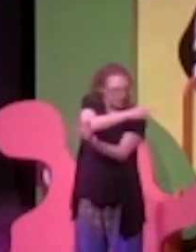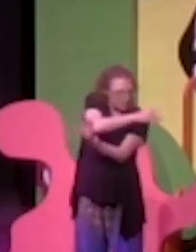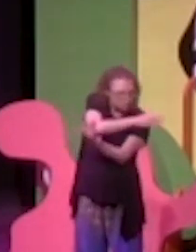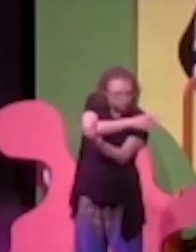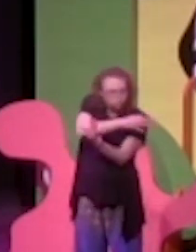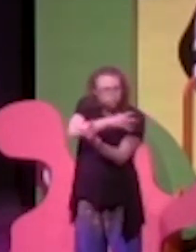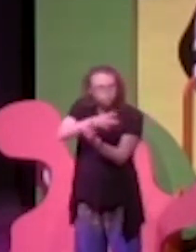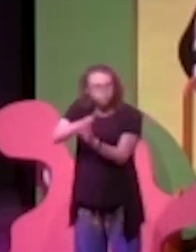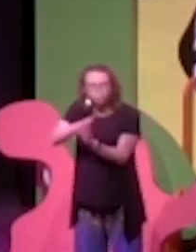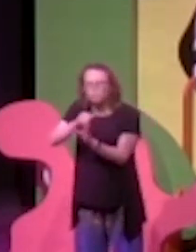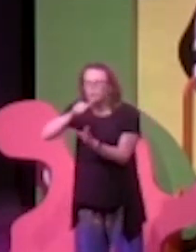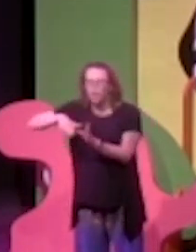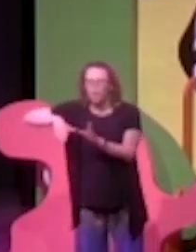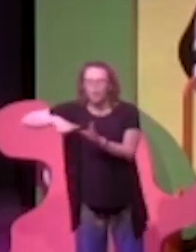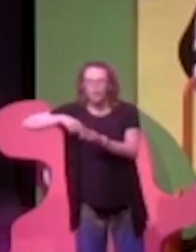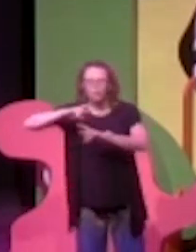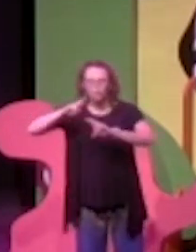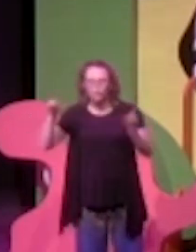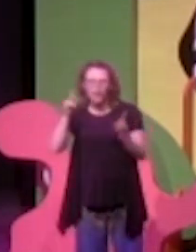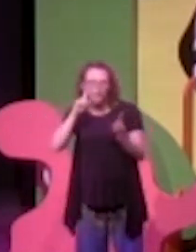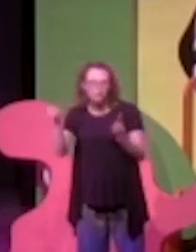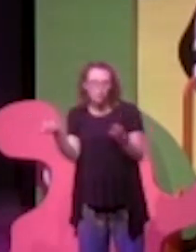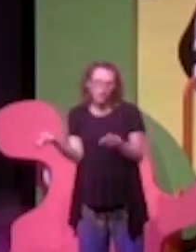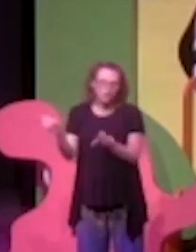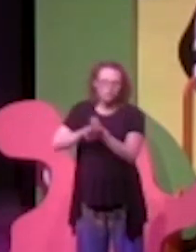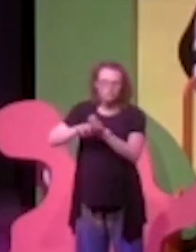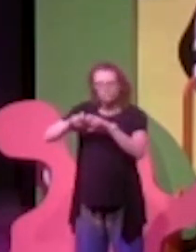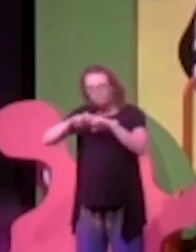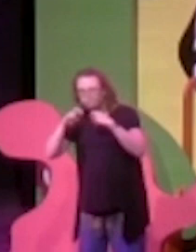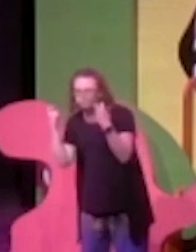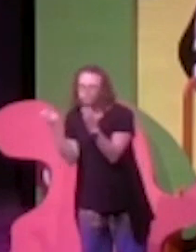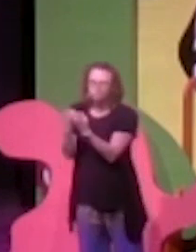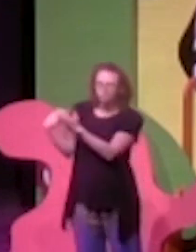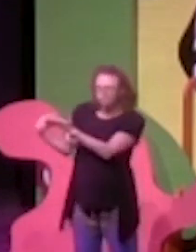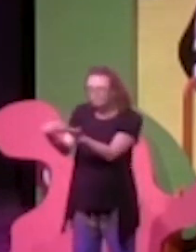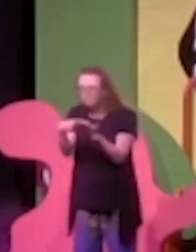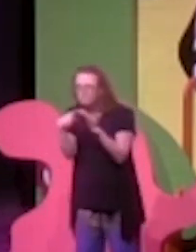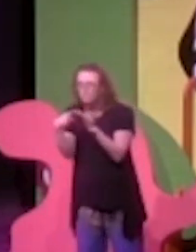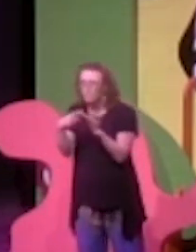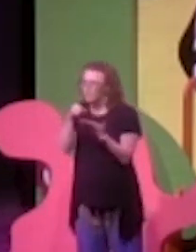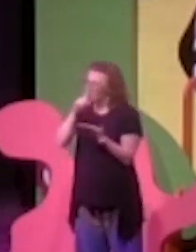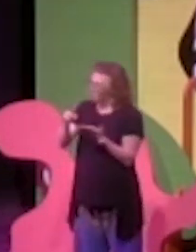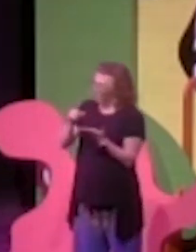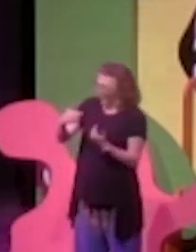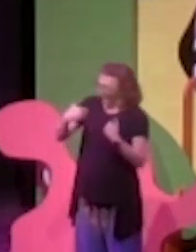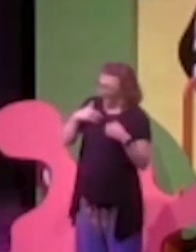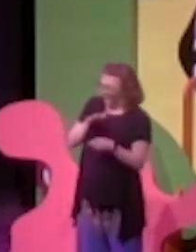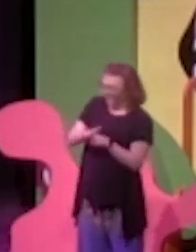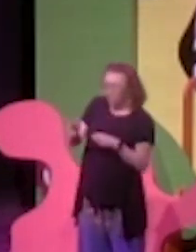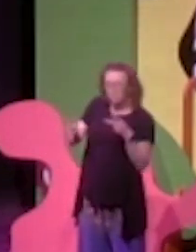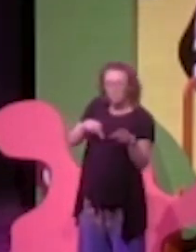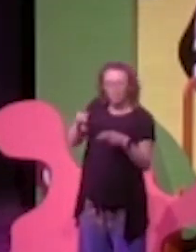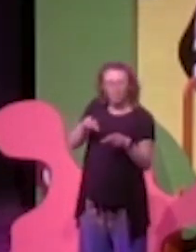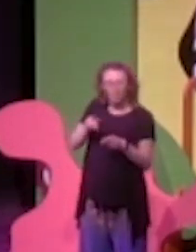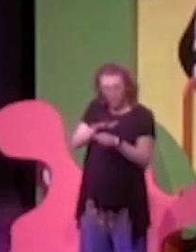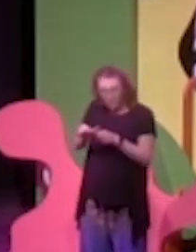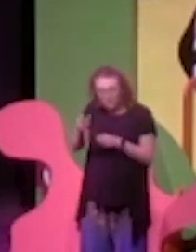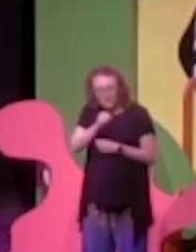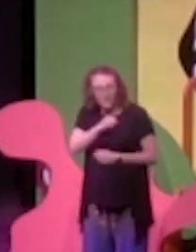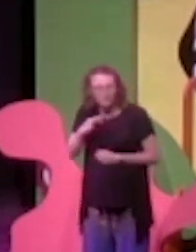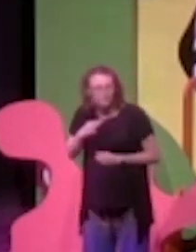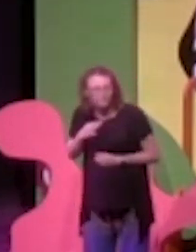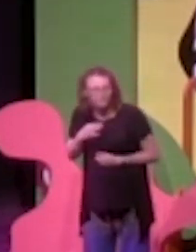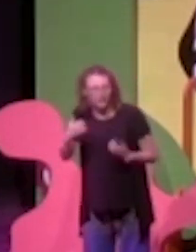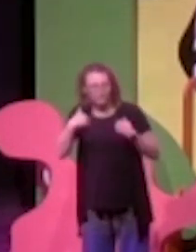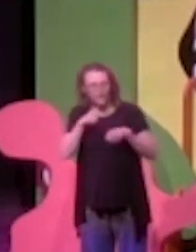for collaboration. Are we built for this? Do we have the staff? Do we have the time to sit at multiple tables? And so the